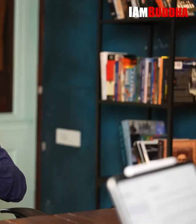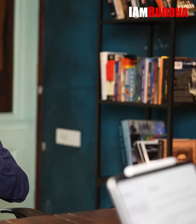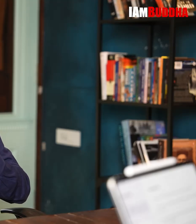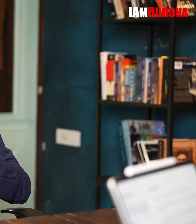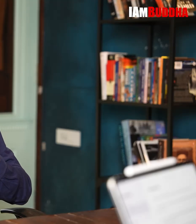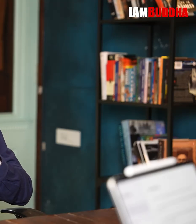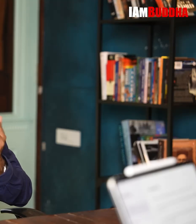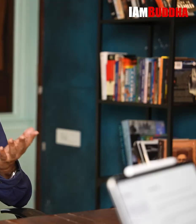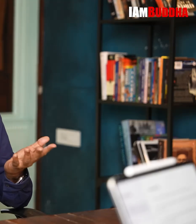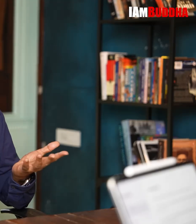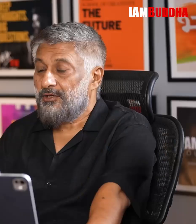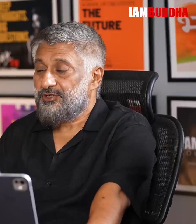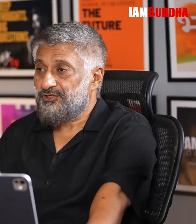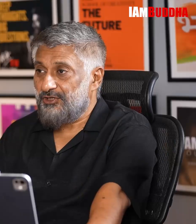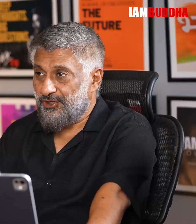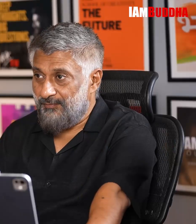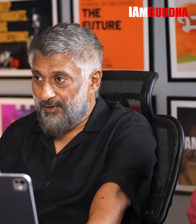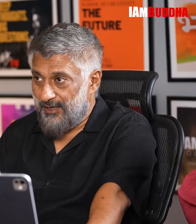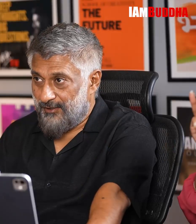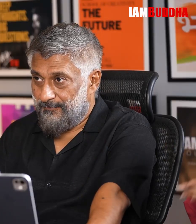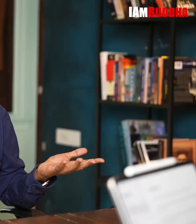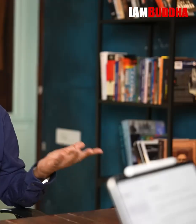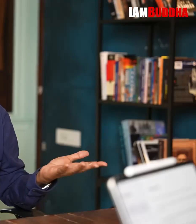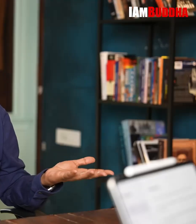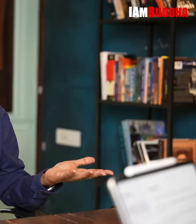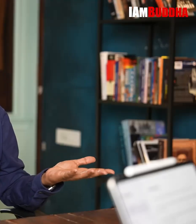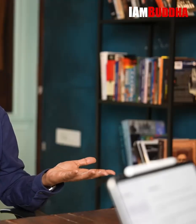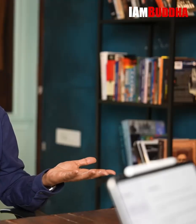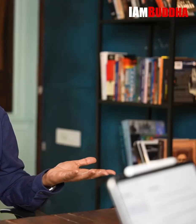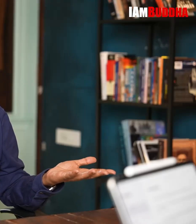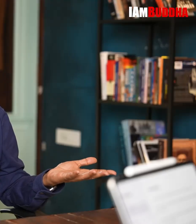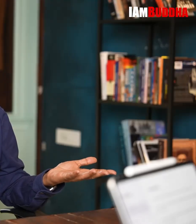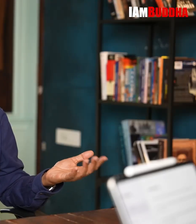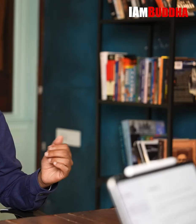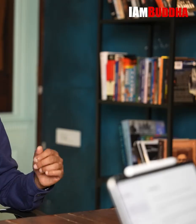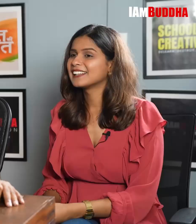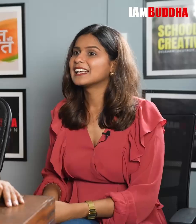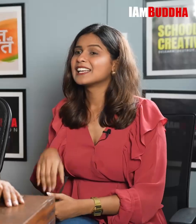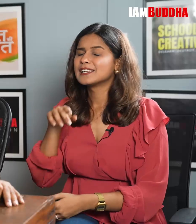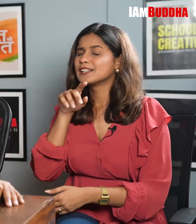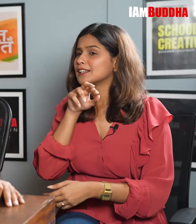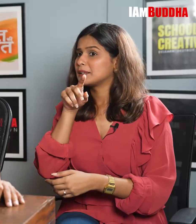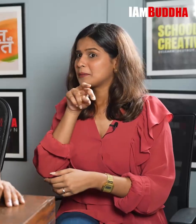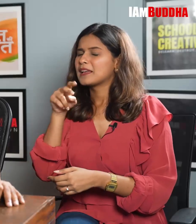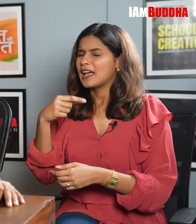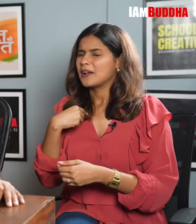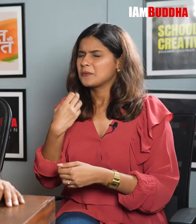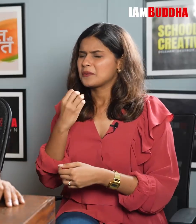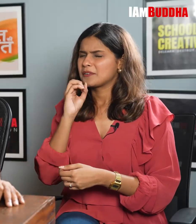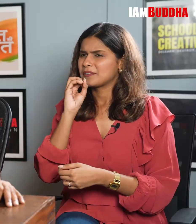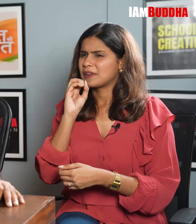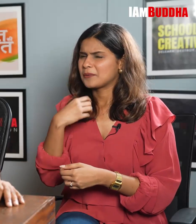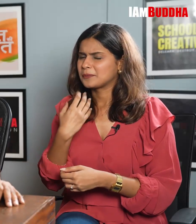63 million minimum. 63 million. Yes. Okay, so this is, let me just